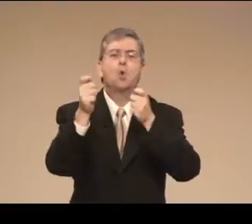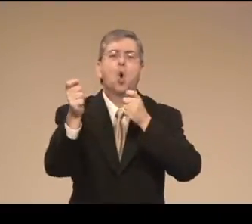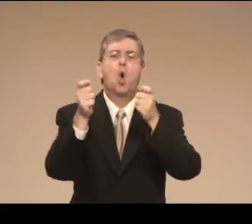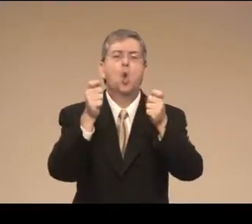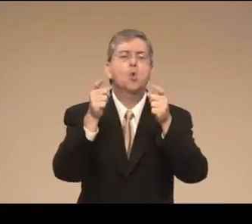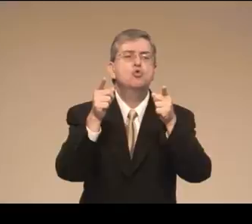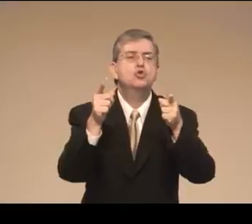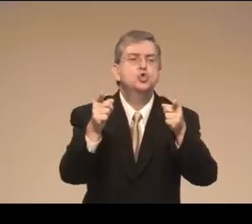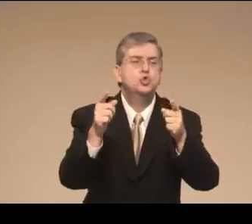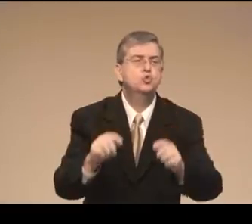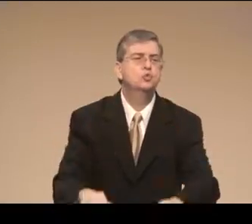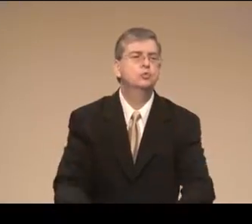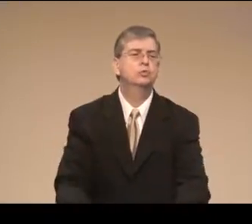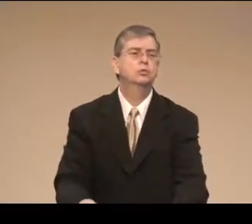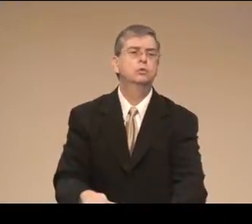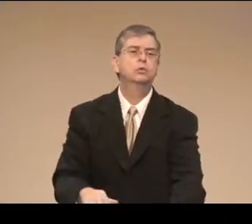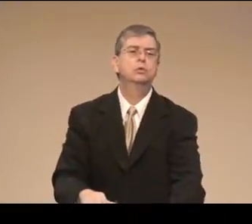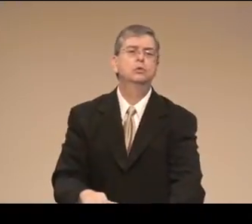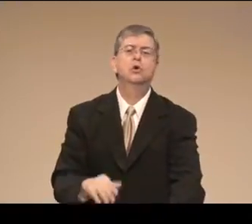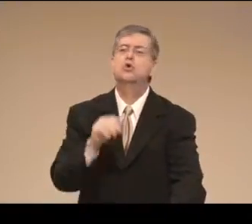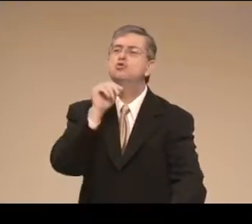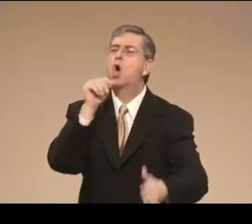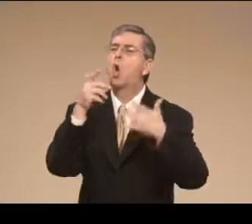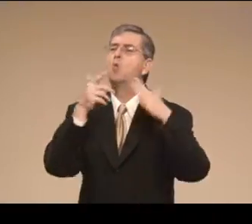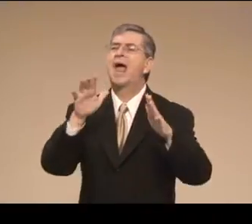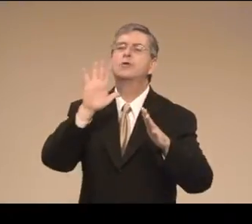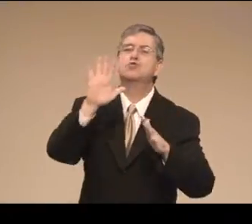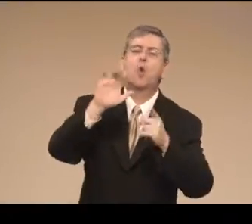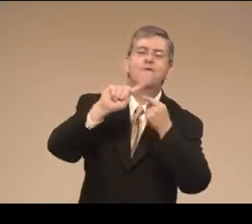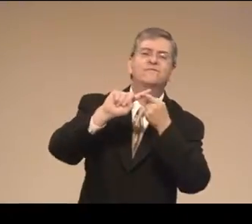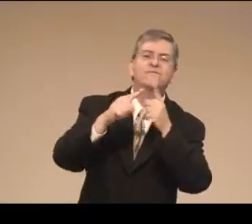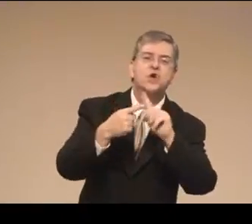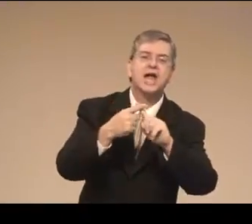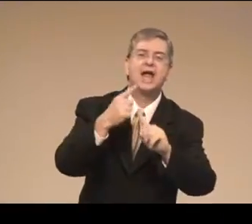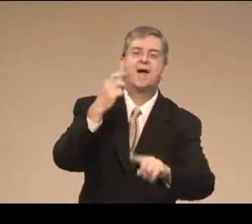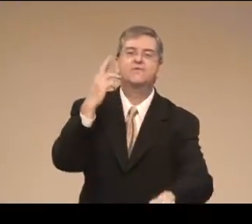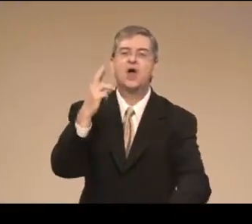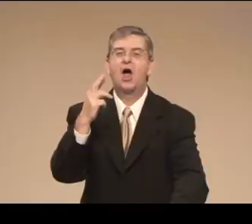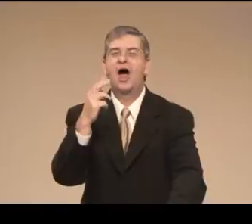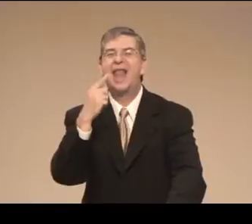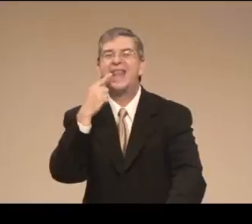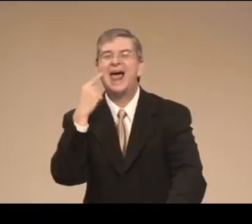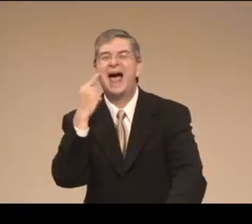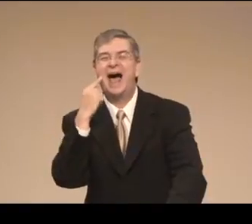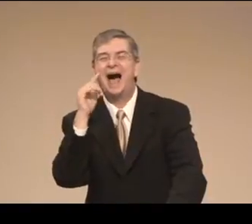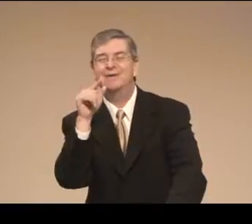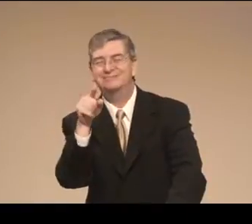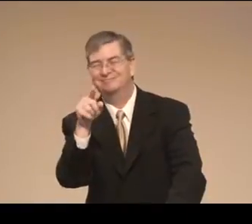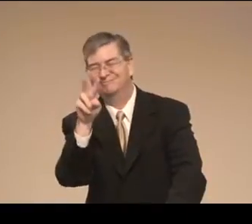let your family control you. That's the point, Lord. Don't let your friends,